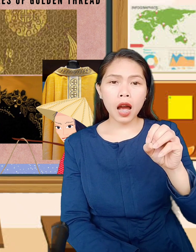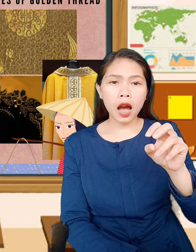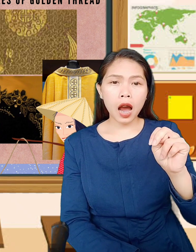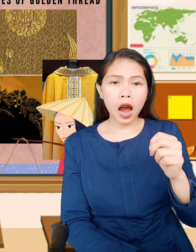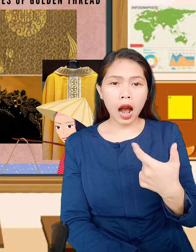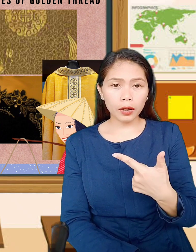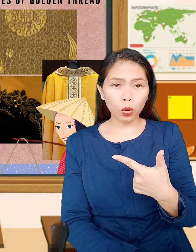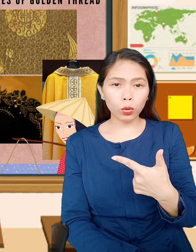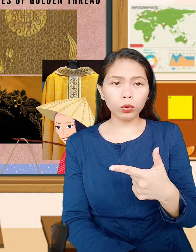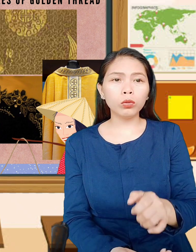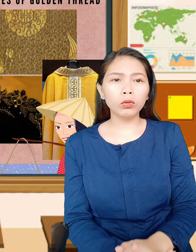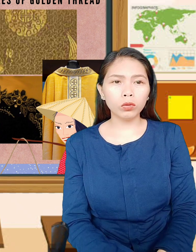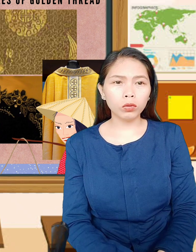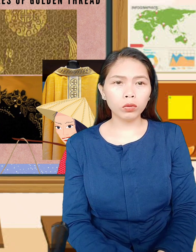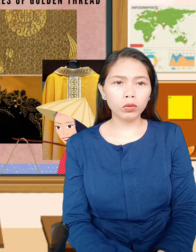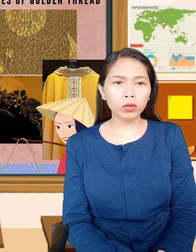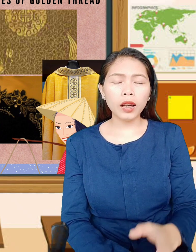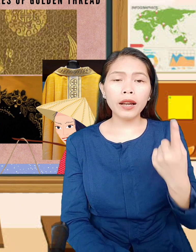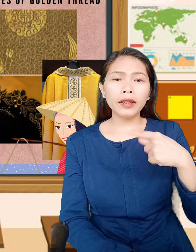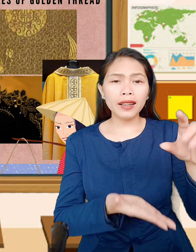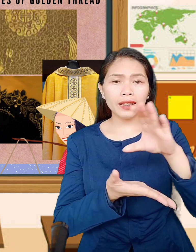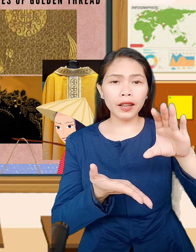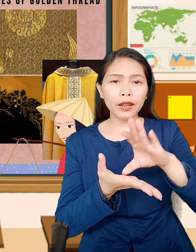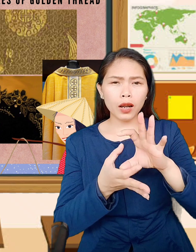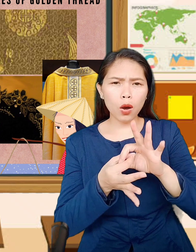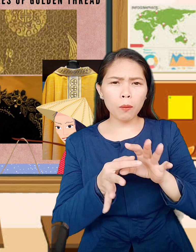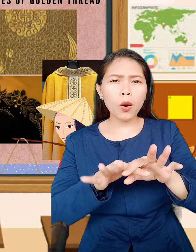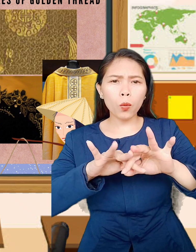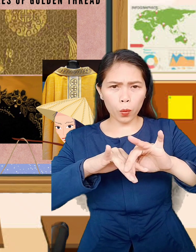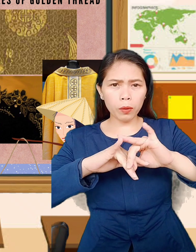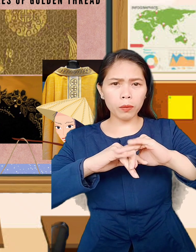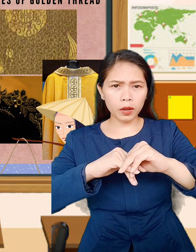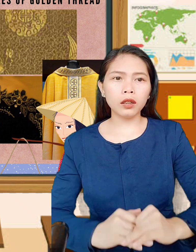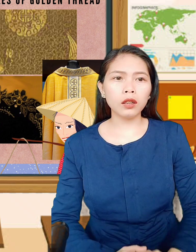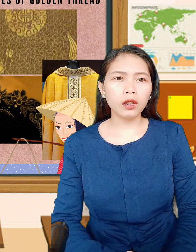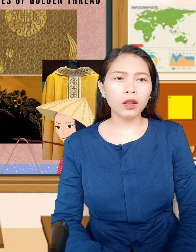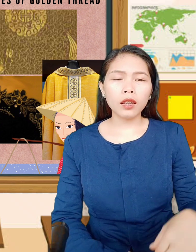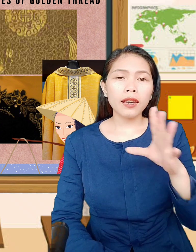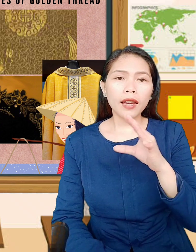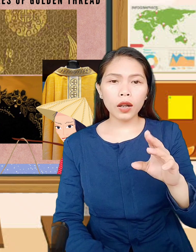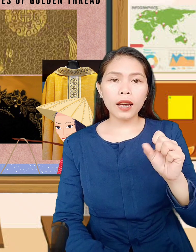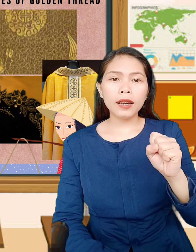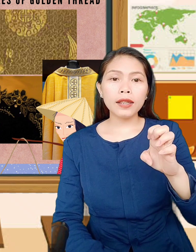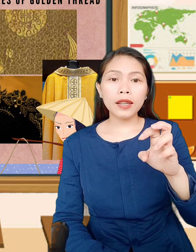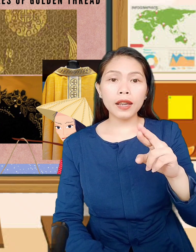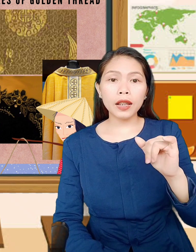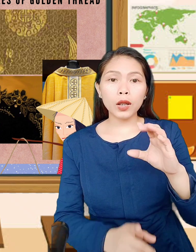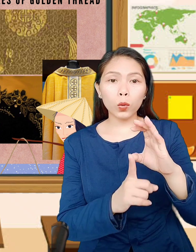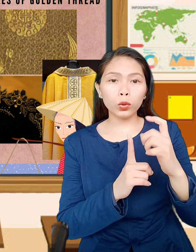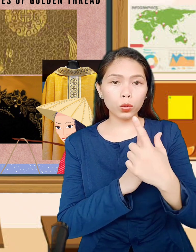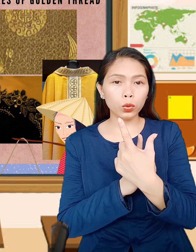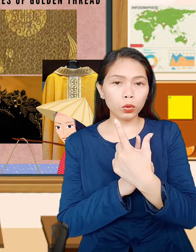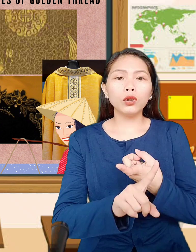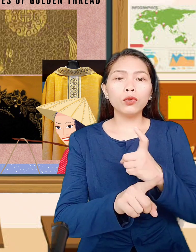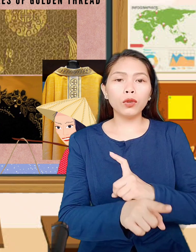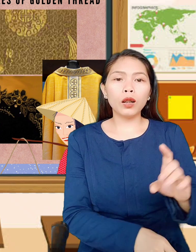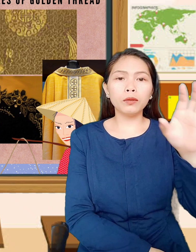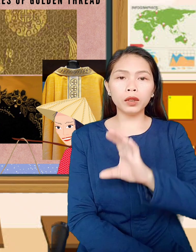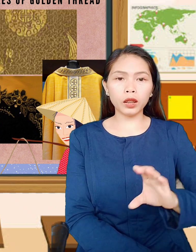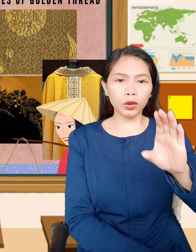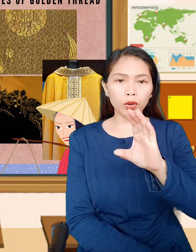originated from Hadong, the center of weaving and sericulture,